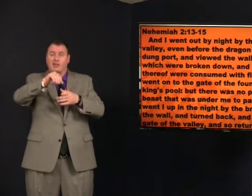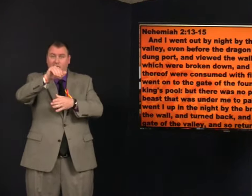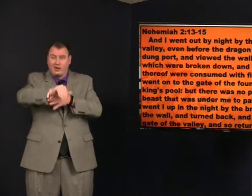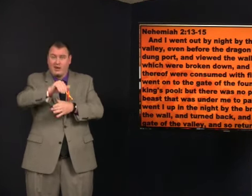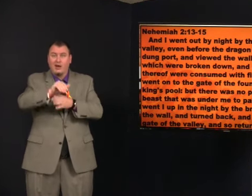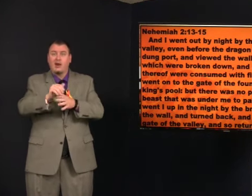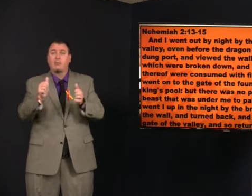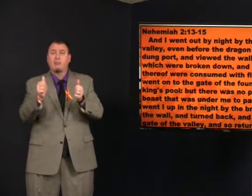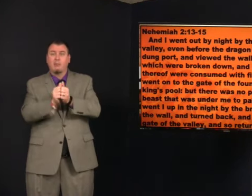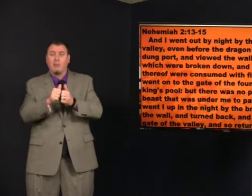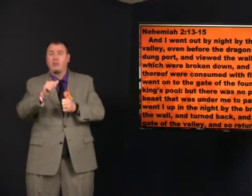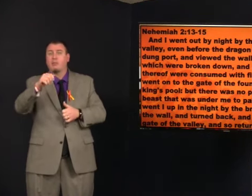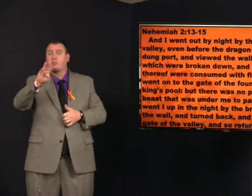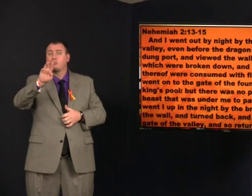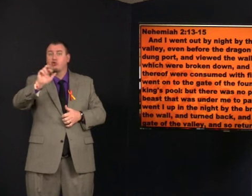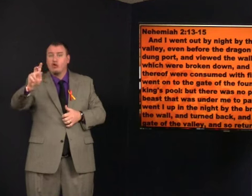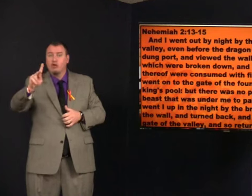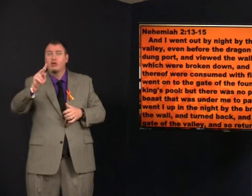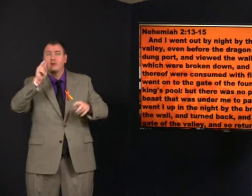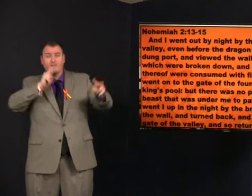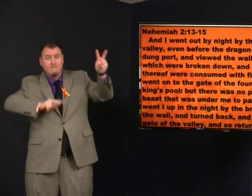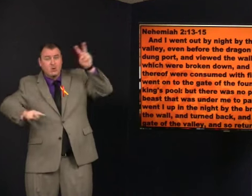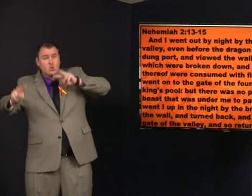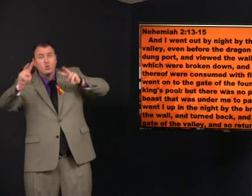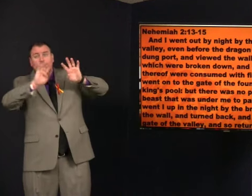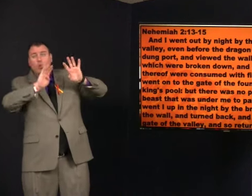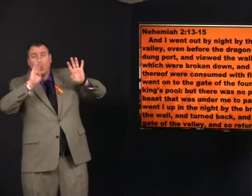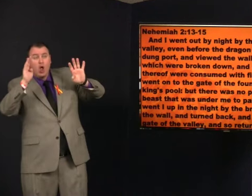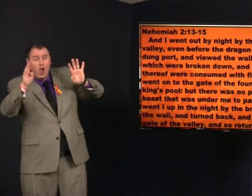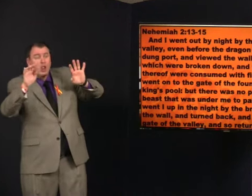Then I went up in the night by the brook and viewed the wall